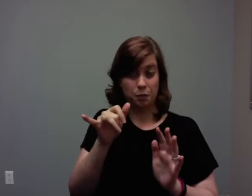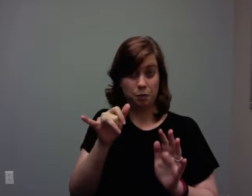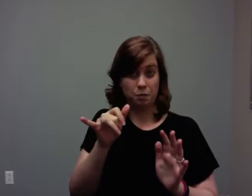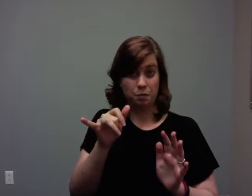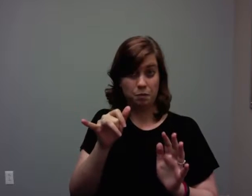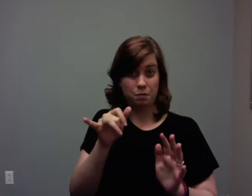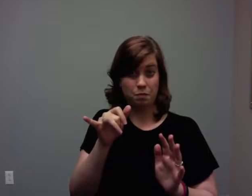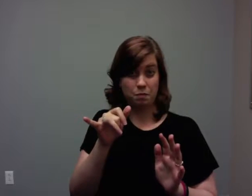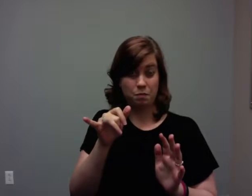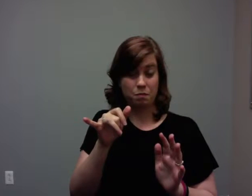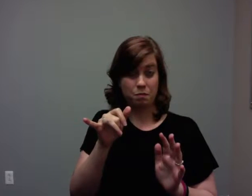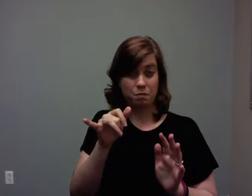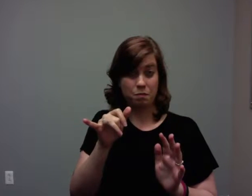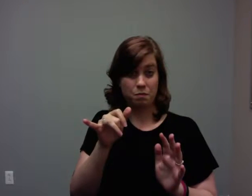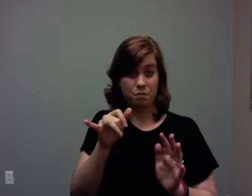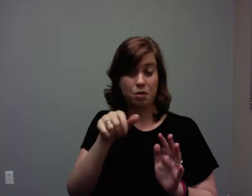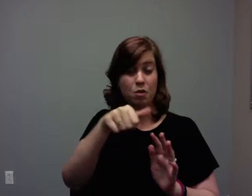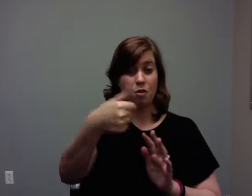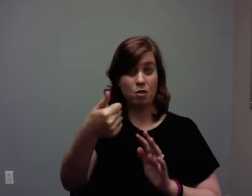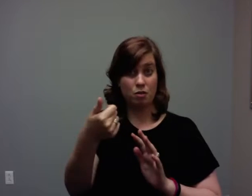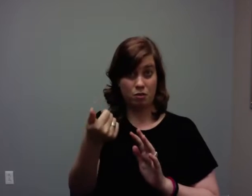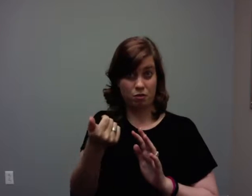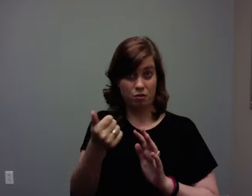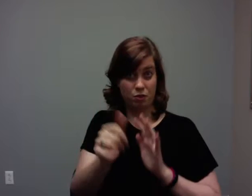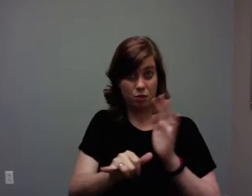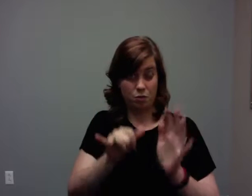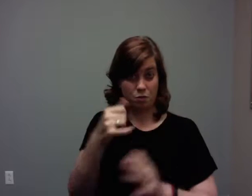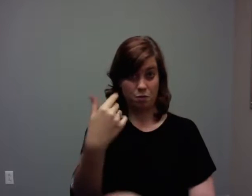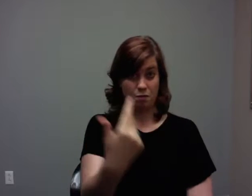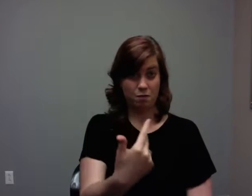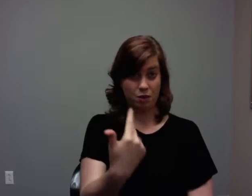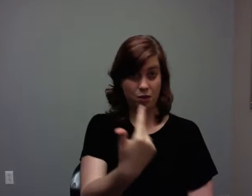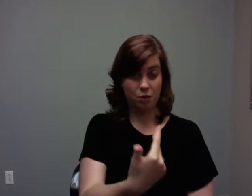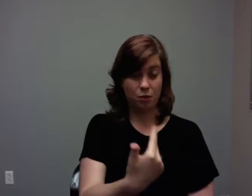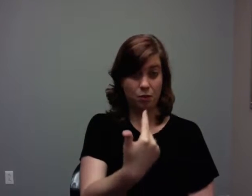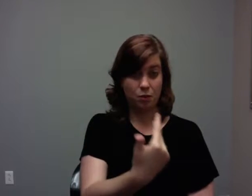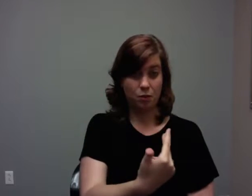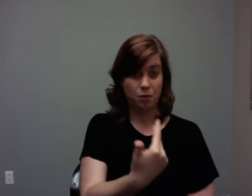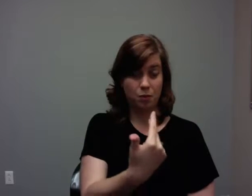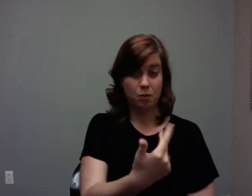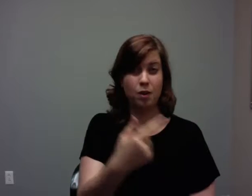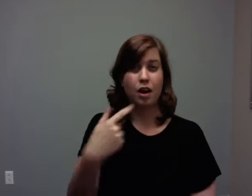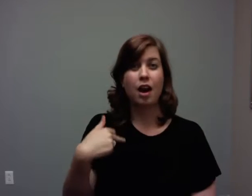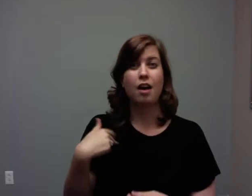1966 or 1967 DeLand, Florida, because I found out that he